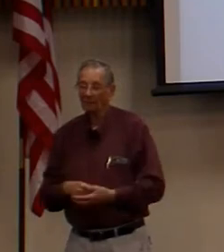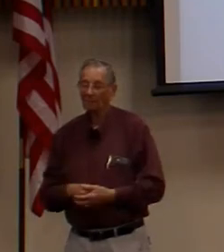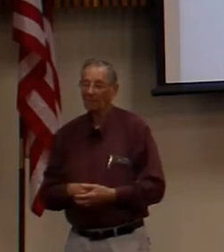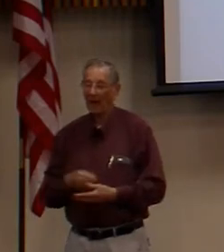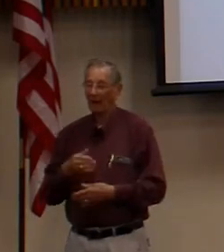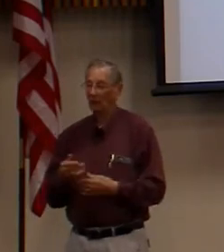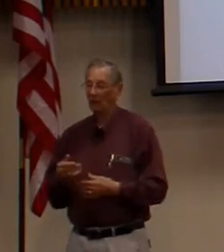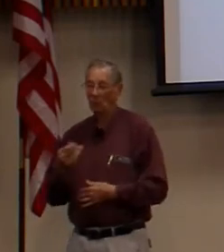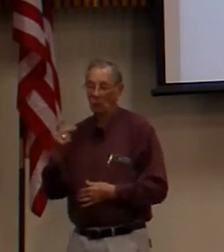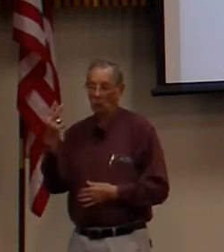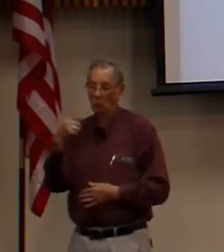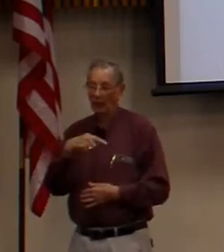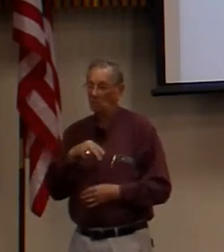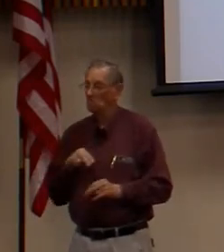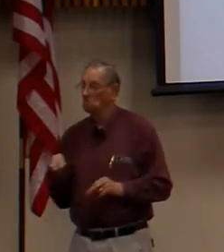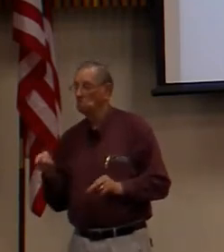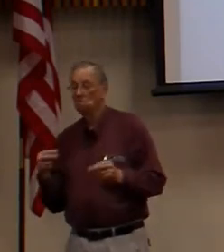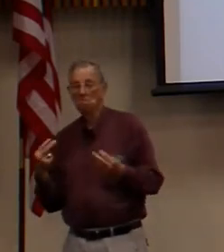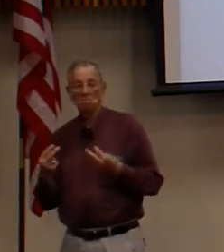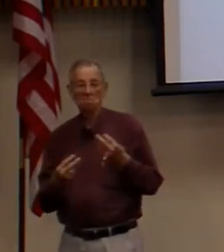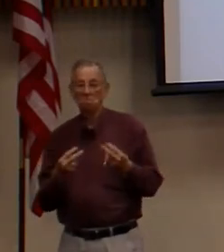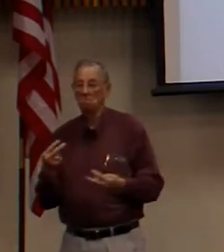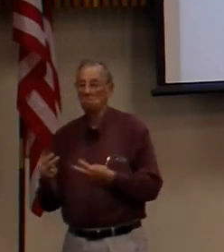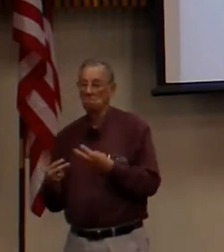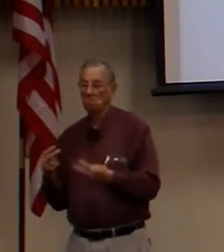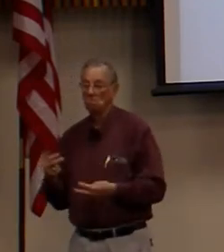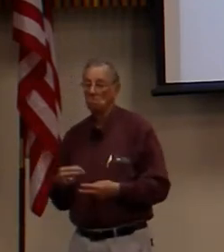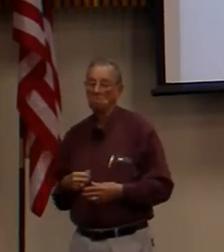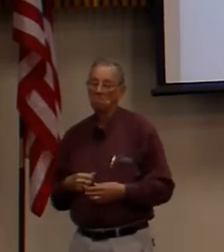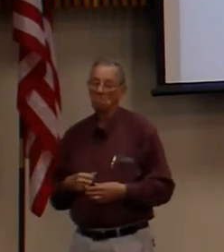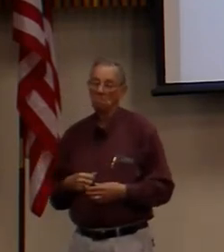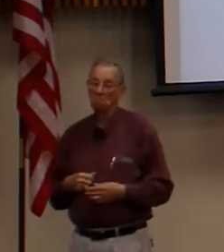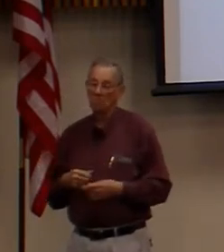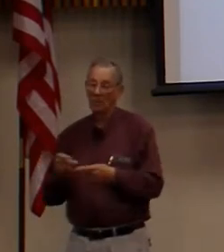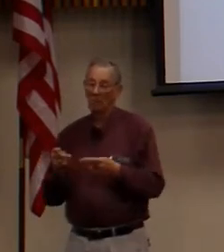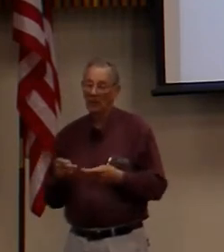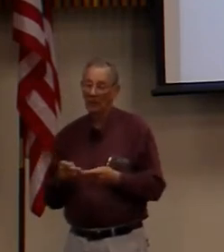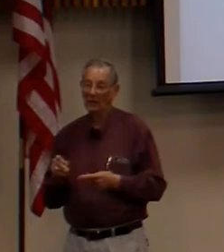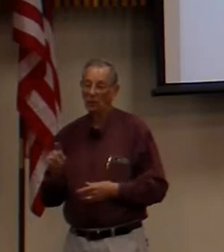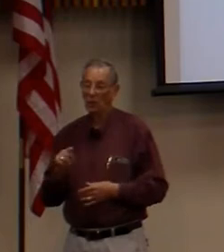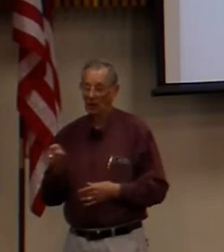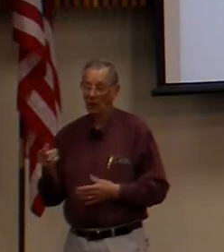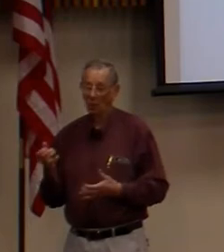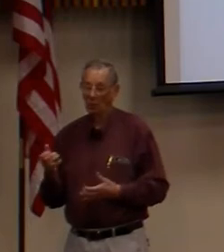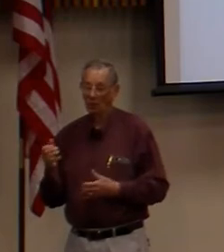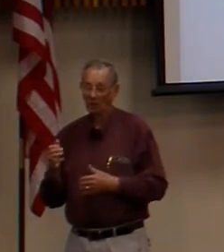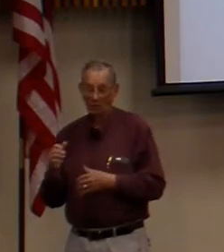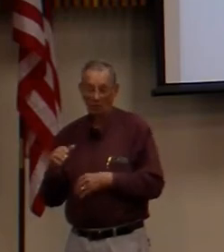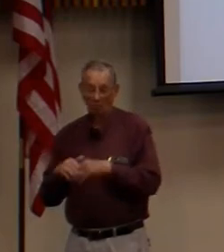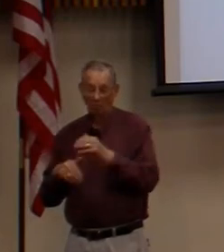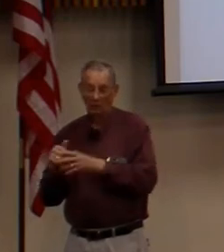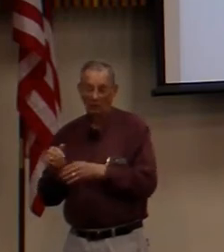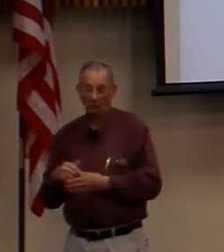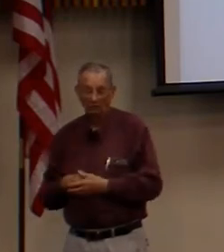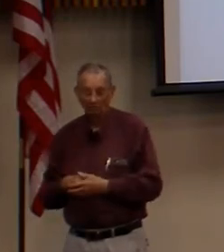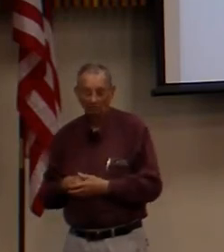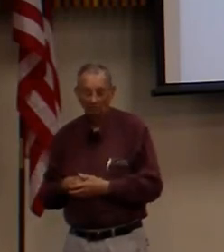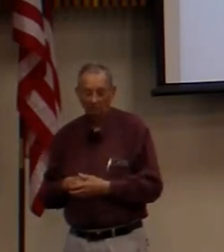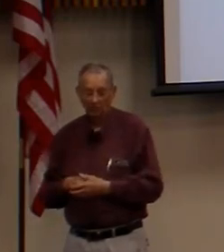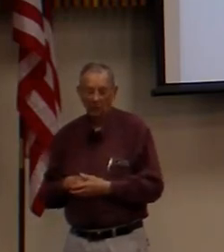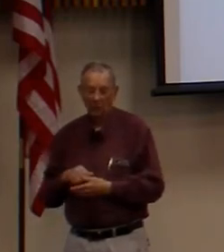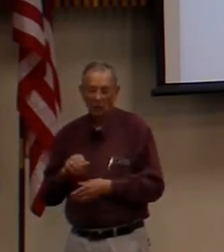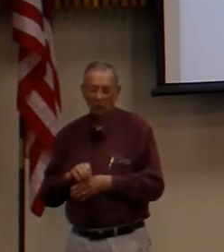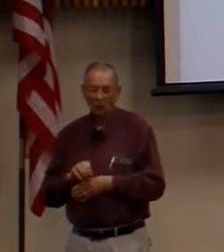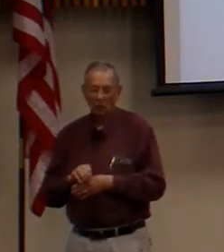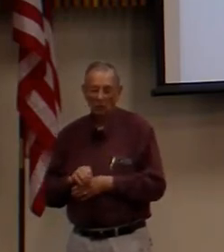After we spent 2 days there looking and visiting at the place where they wanted to do the work and visiting the churches,